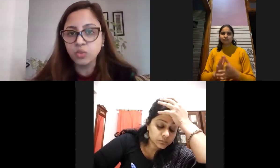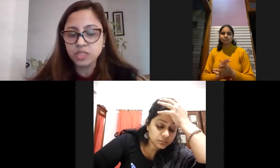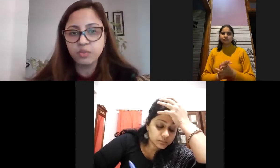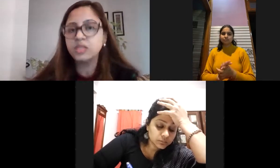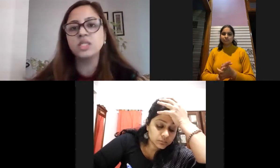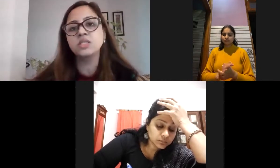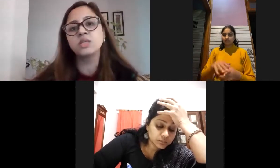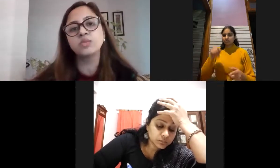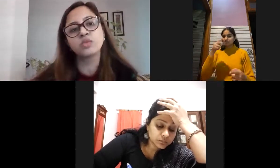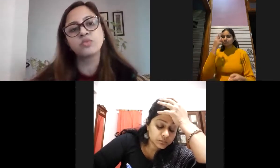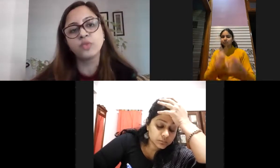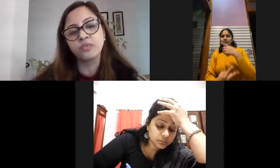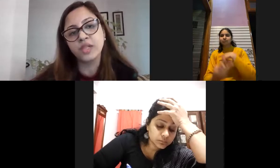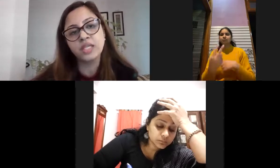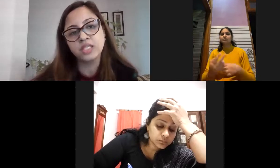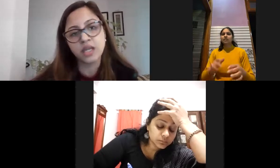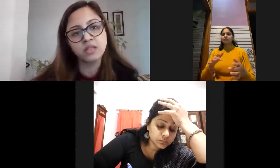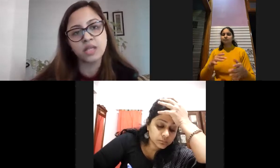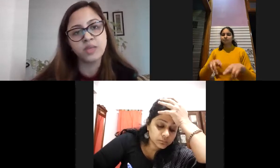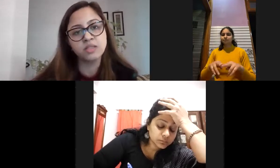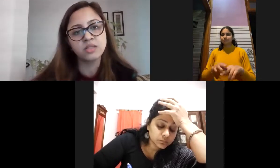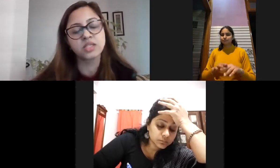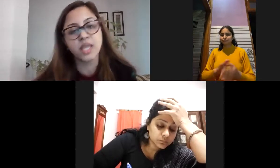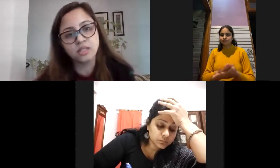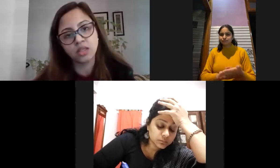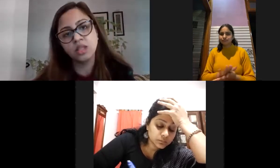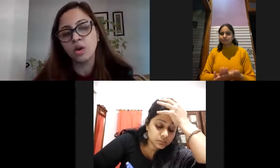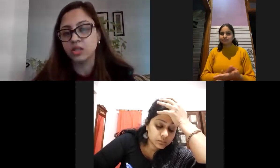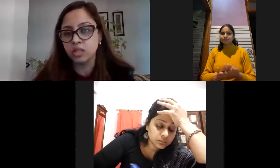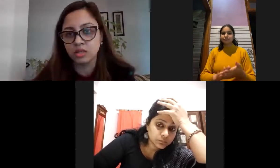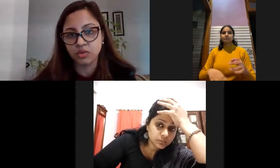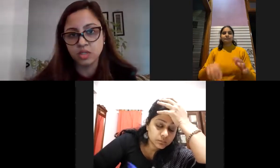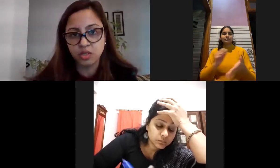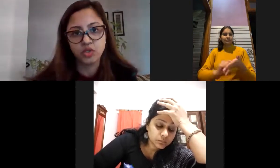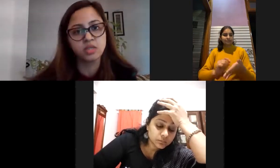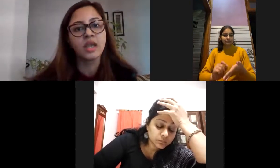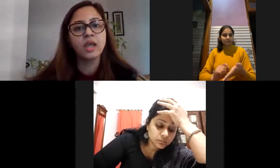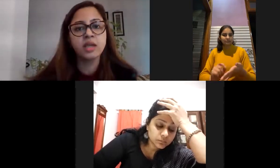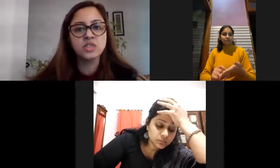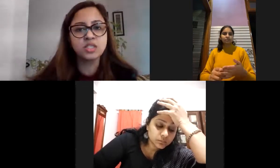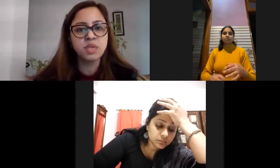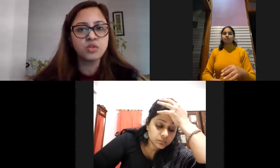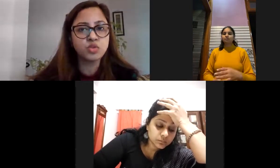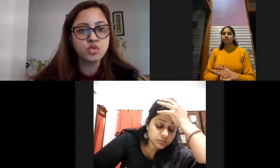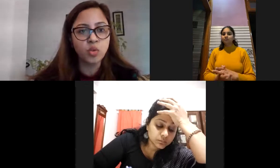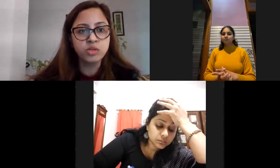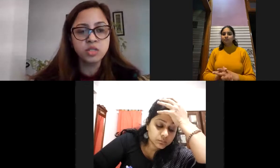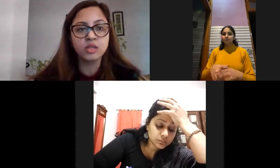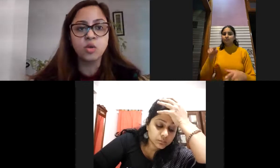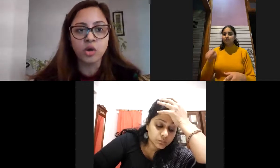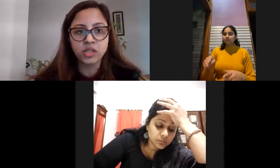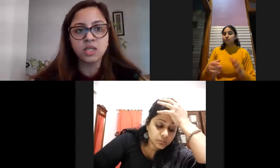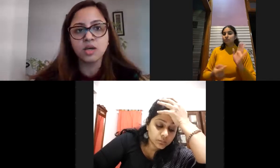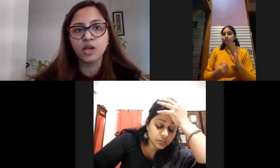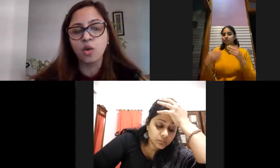Her invisibility seems to fulfill the tenet that places the text in the Gothic literary tradition, and she is made to shoulder